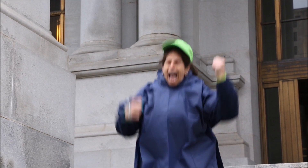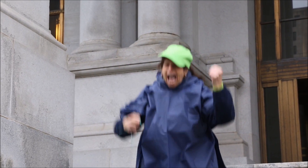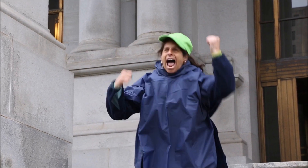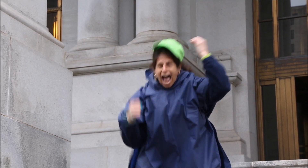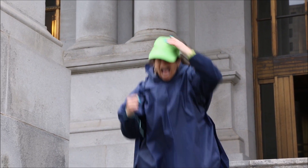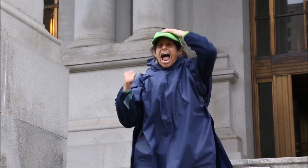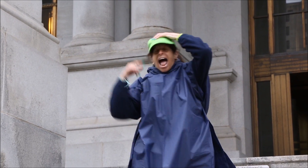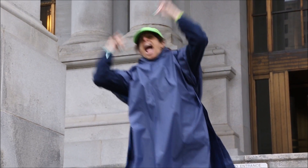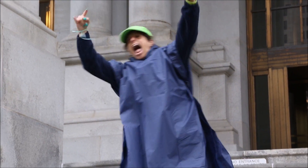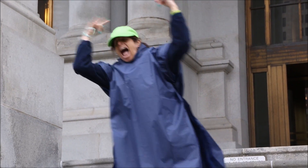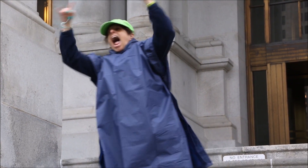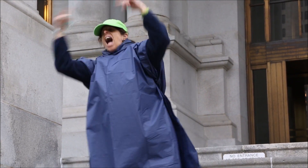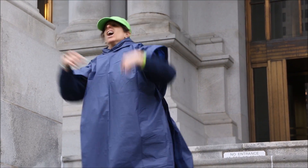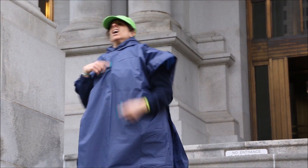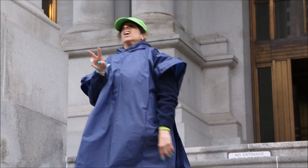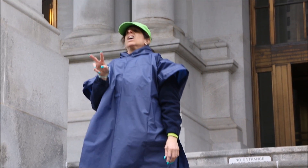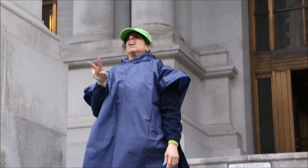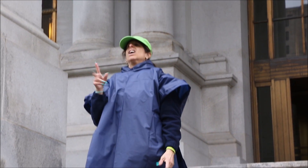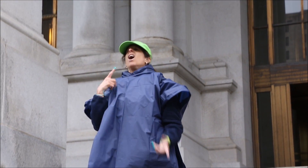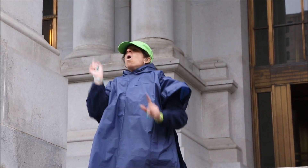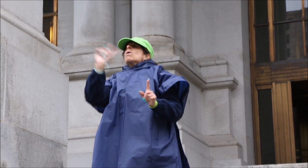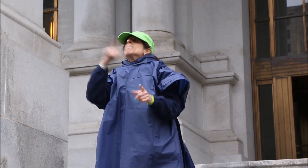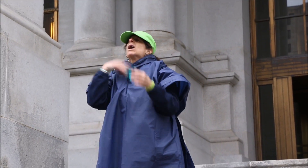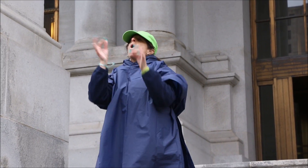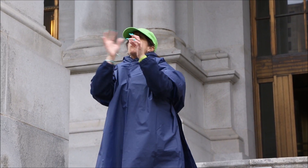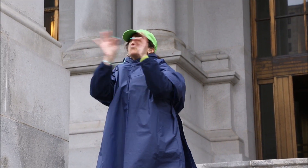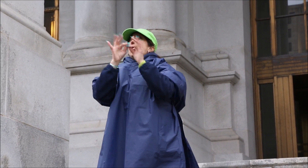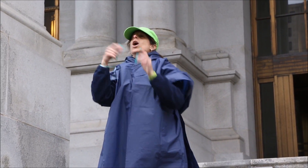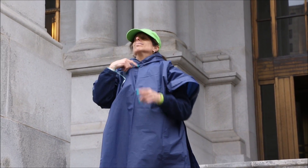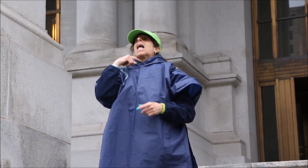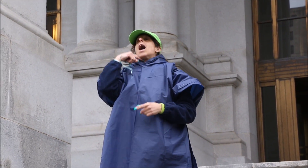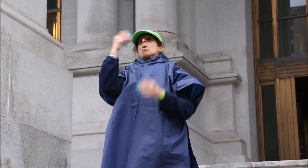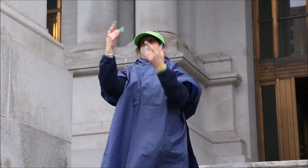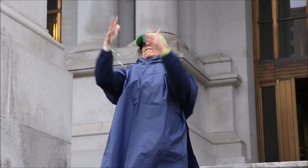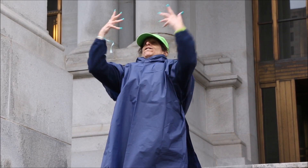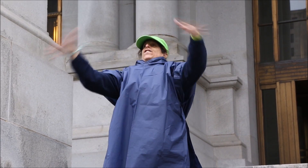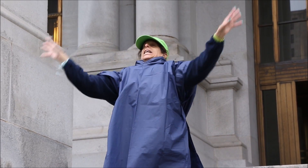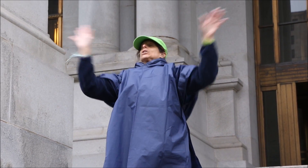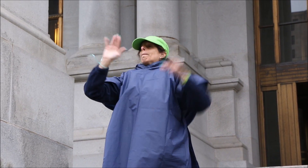pay attention to your jobs. And deaf can do better than hearing do at work. But